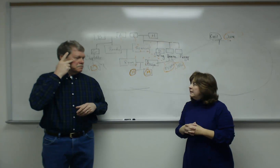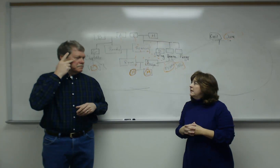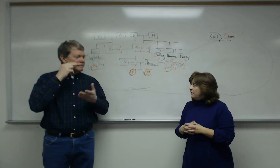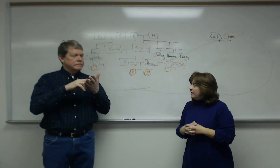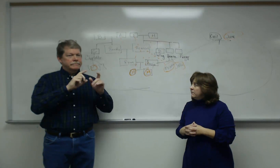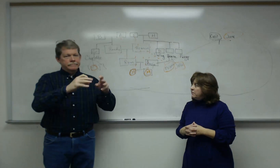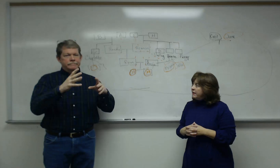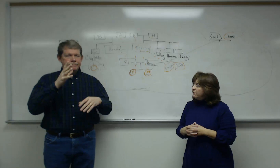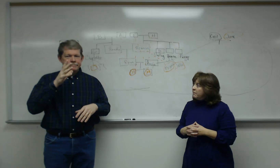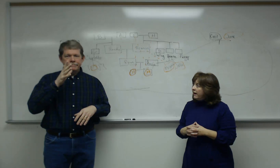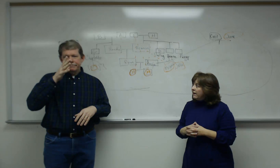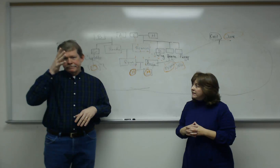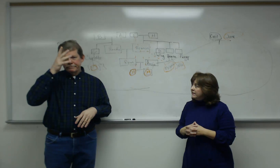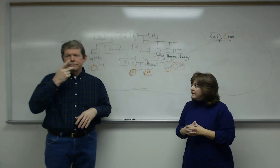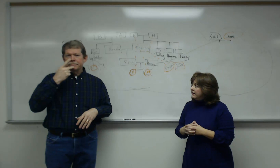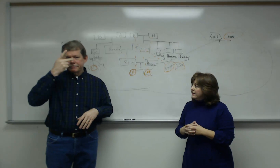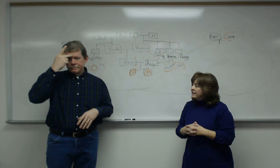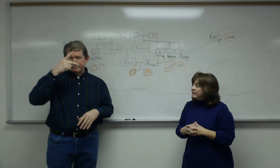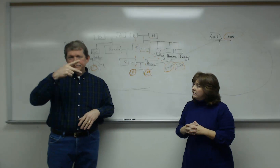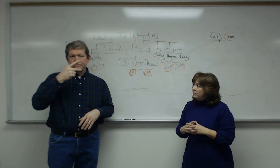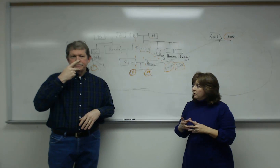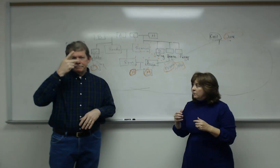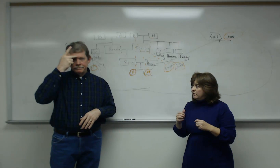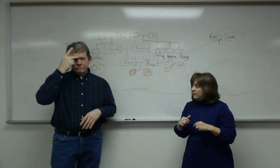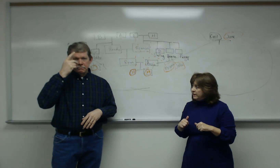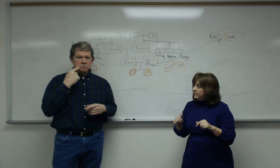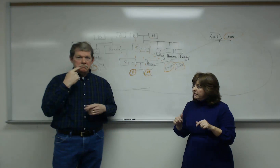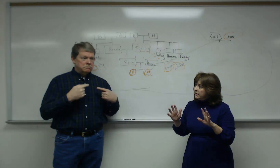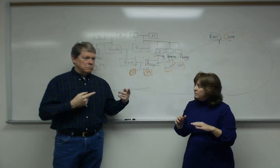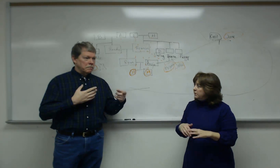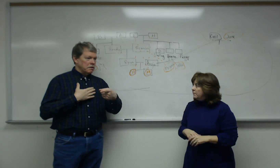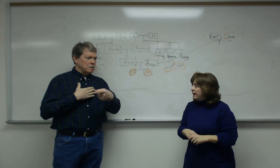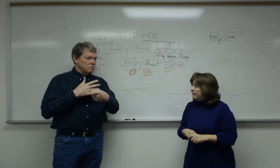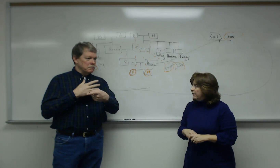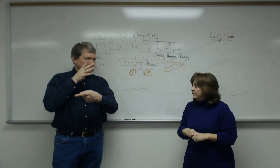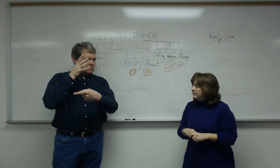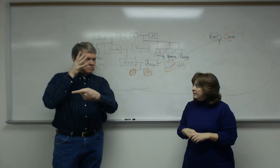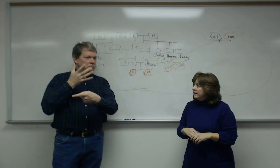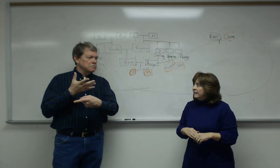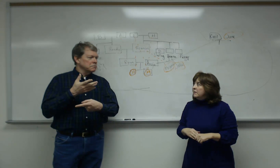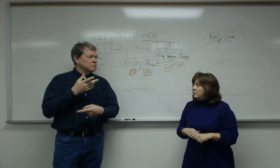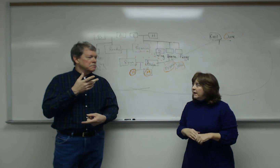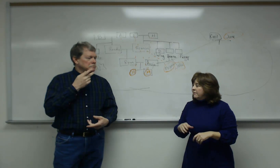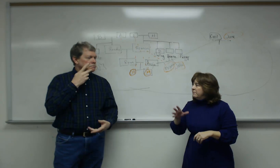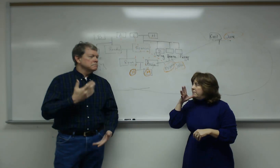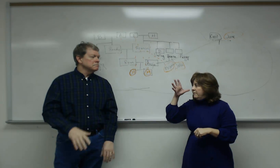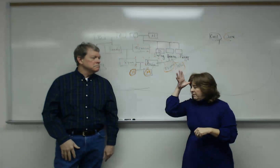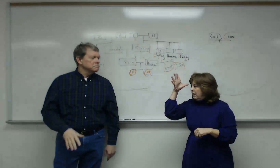See with P for parents, they'd say, take this home to your parents. But Mama,